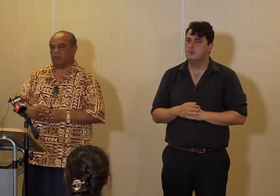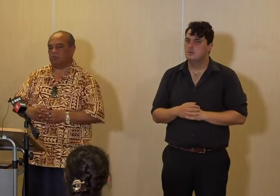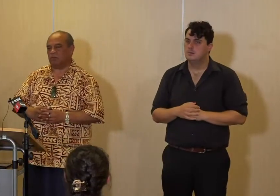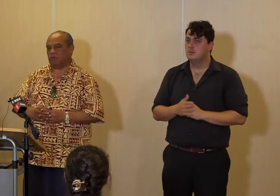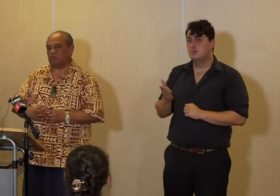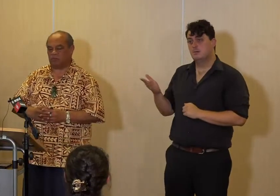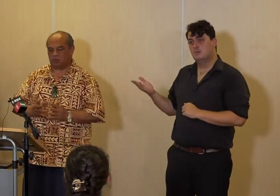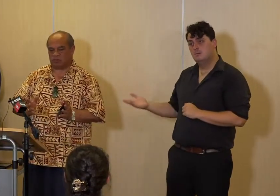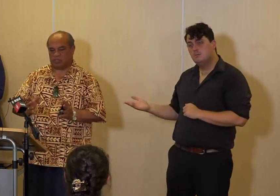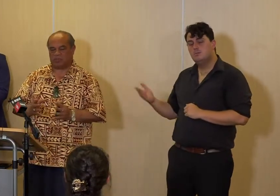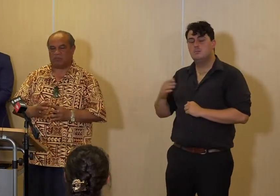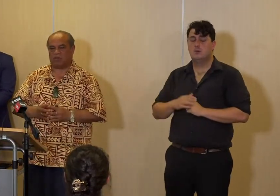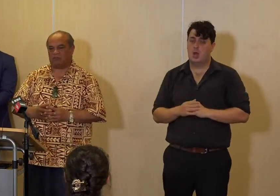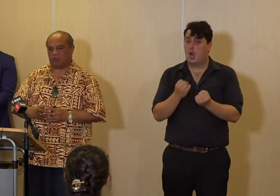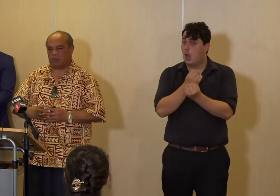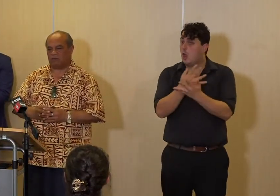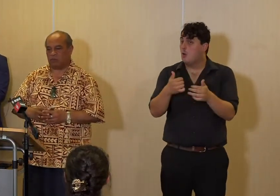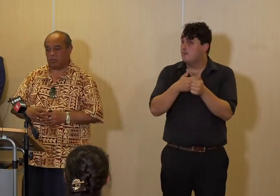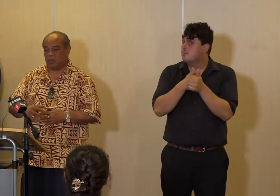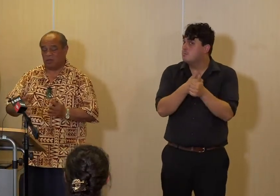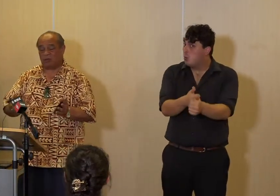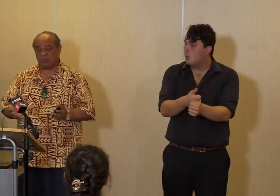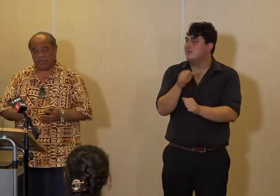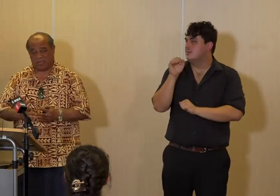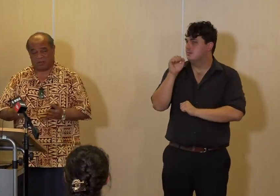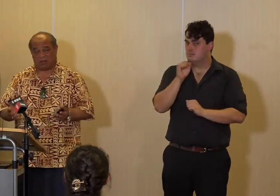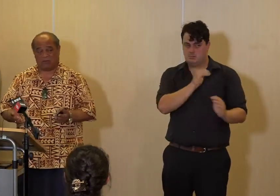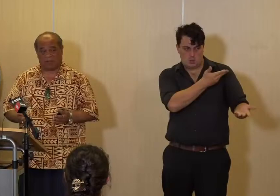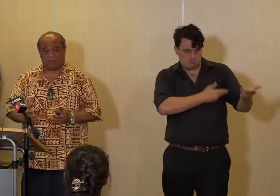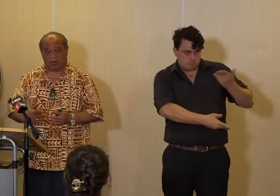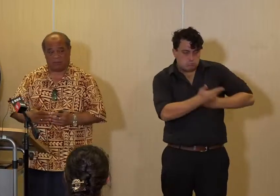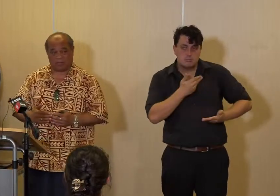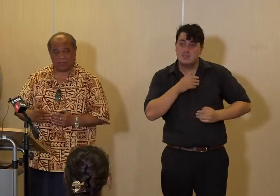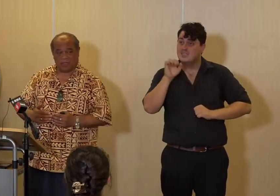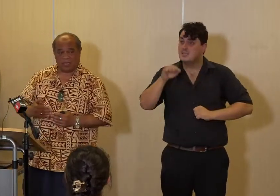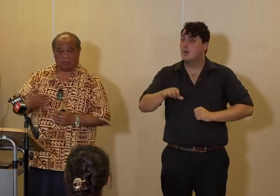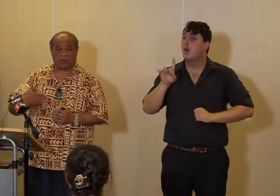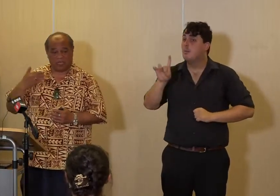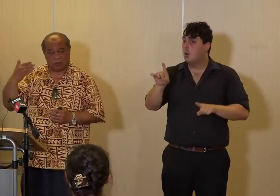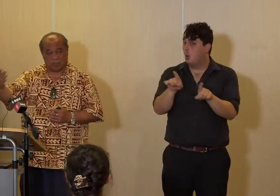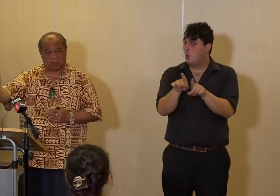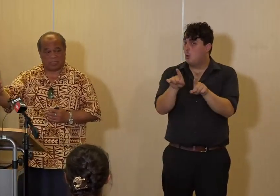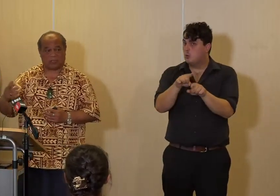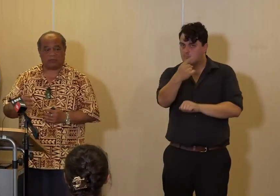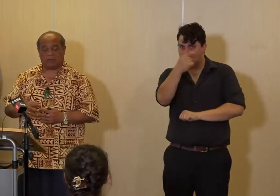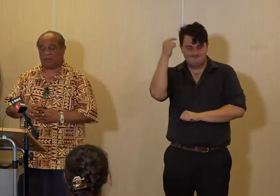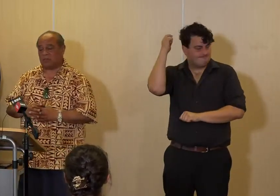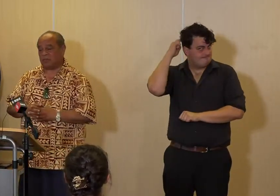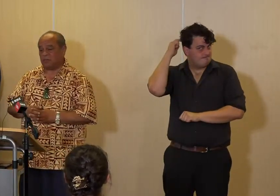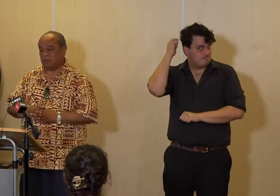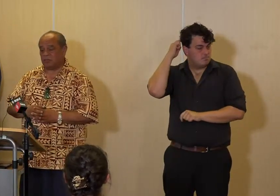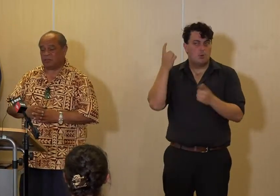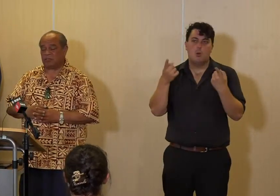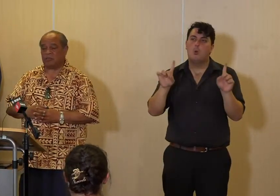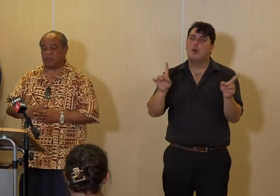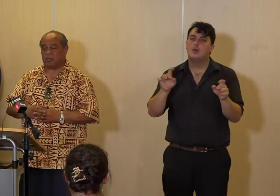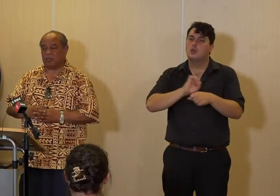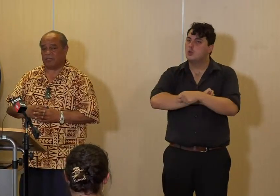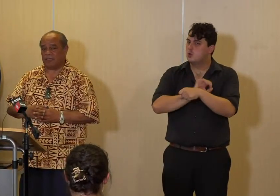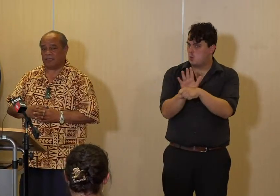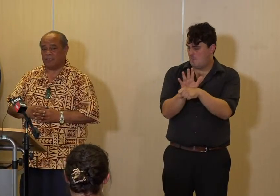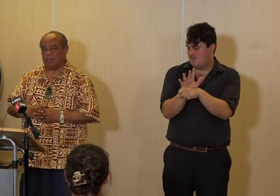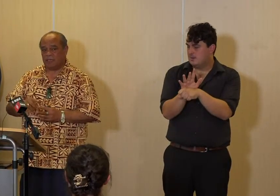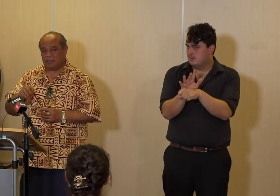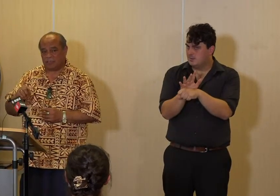from people, but what we've also got to be mindful of, we're operating in a COVID environment, and we need to be protective of the Tongan